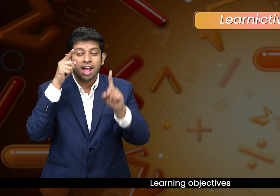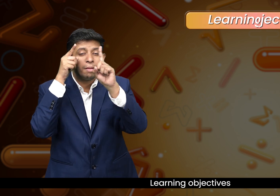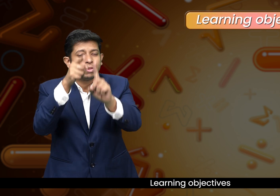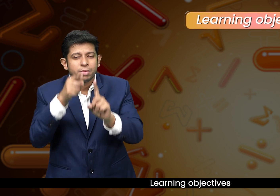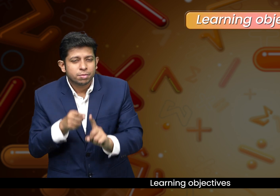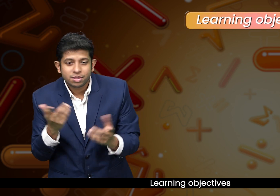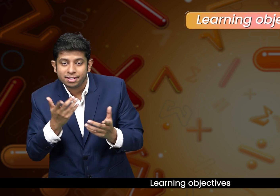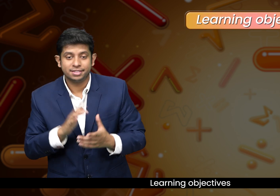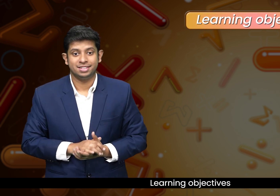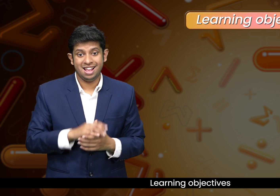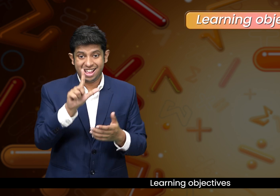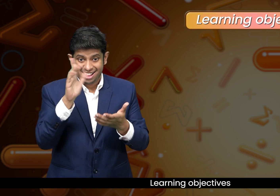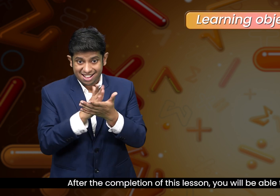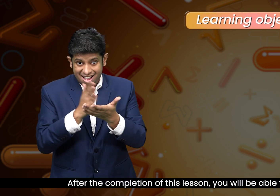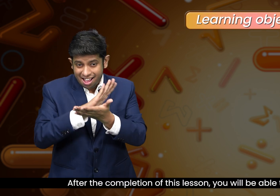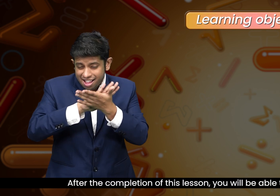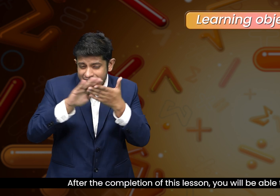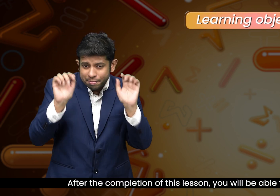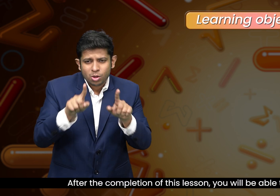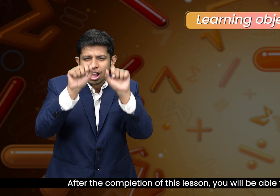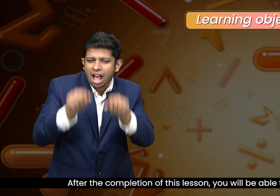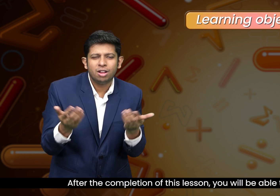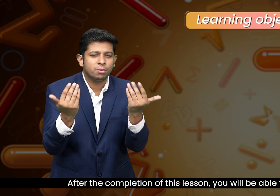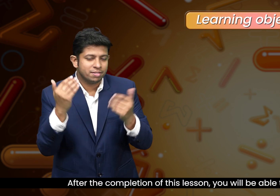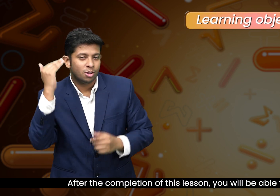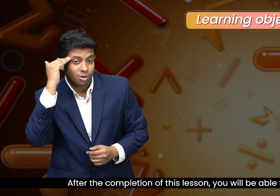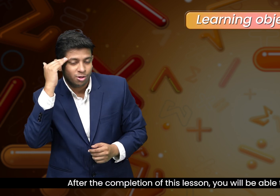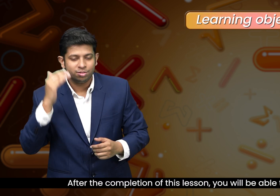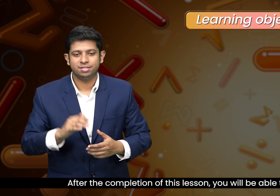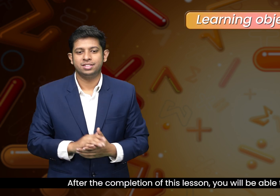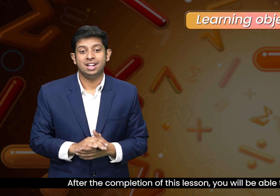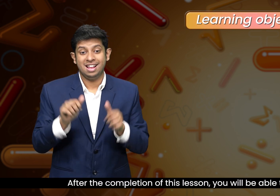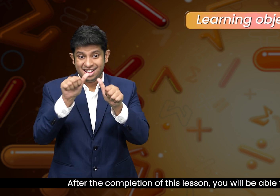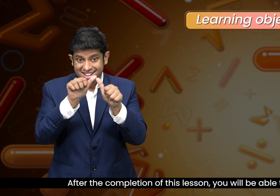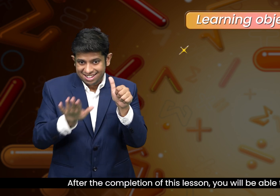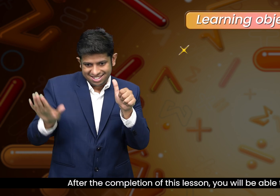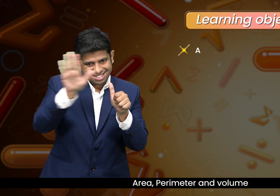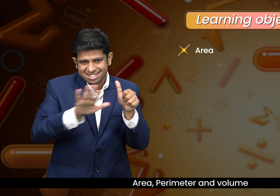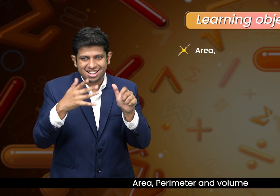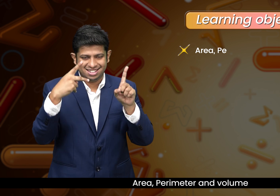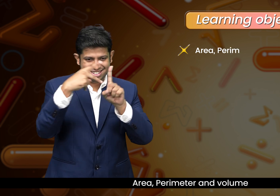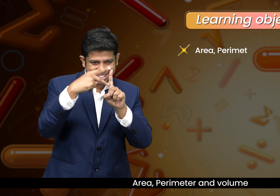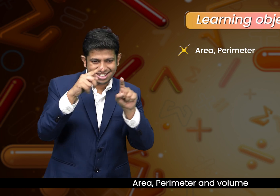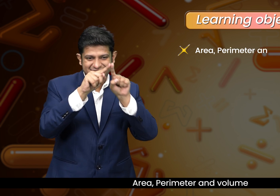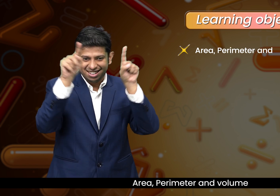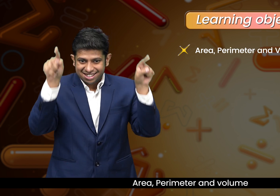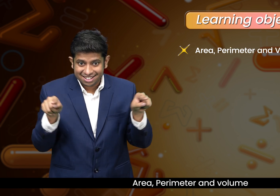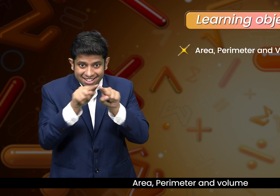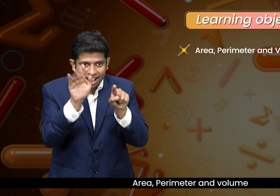Learning objectives. After the completion of this lesson, you will be able to know area, perimeter